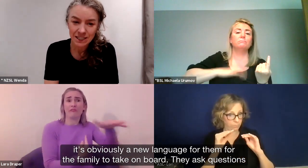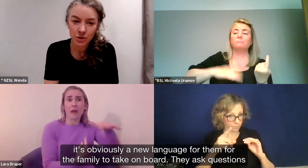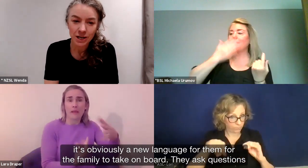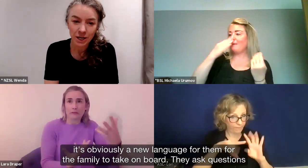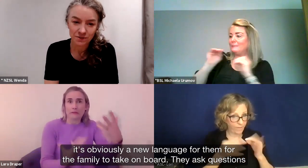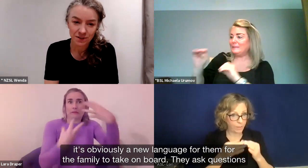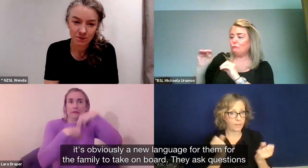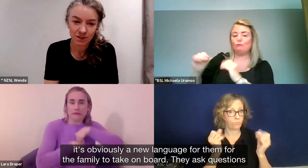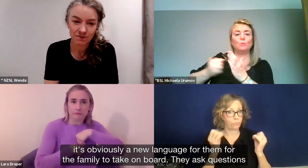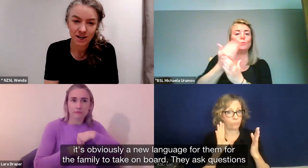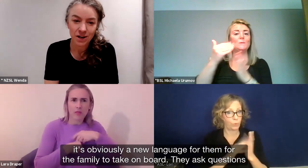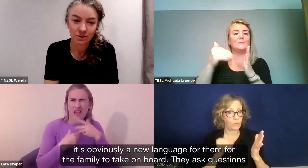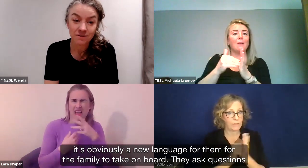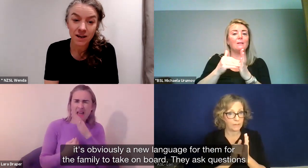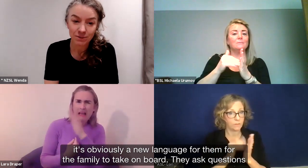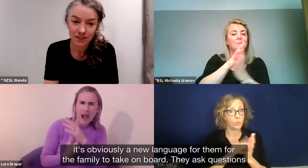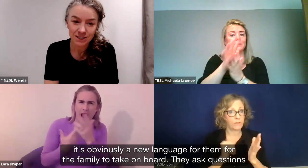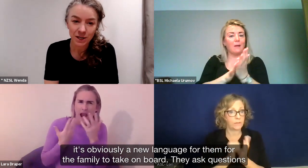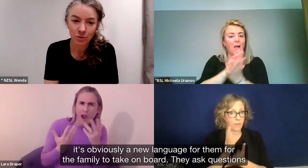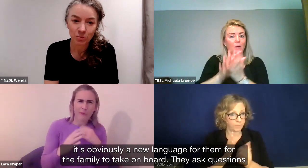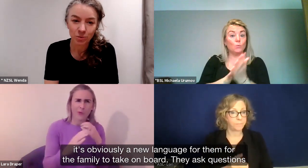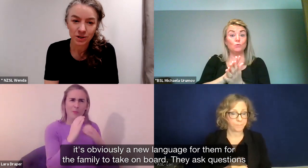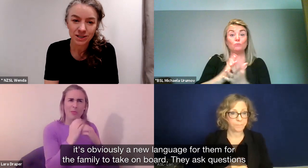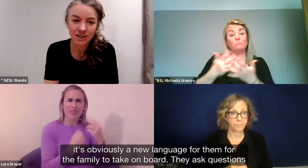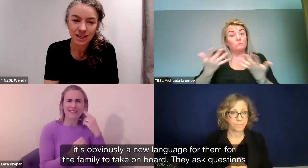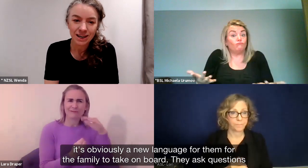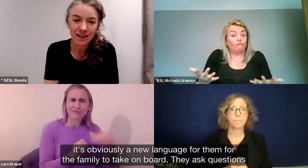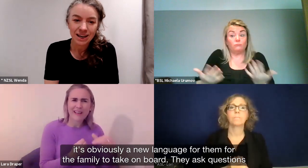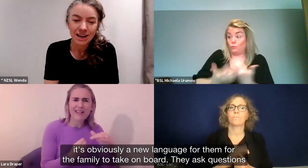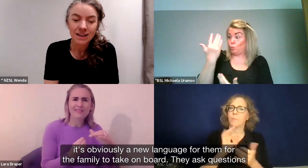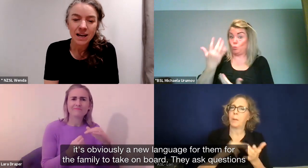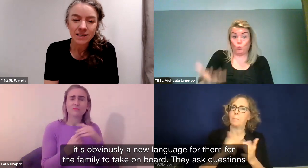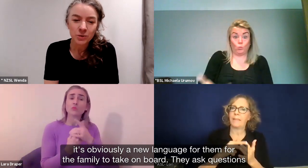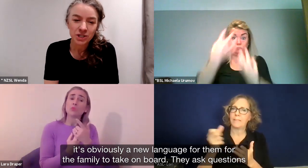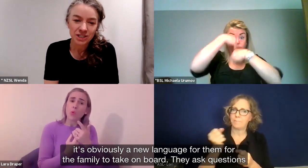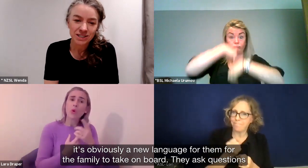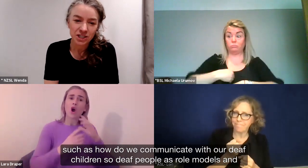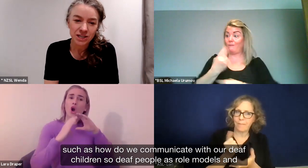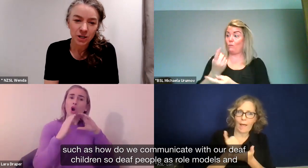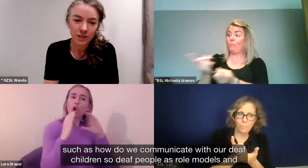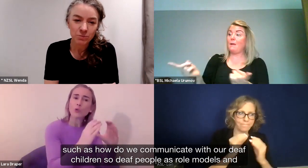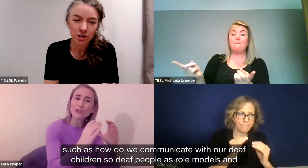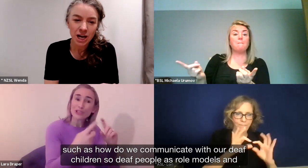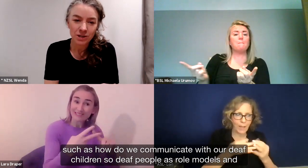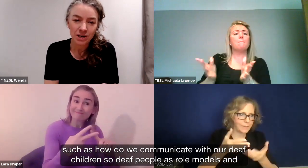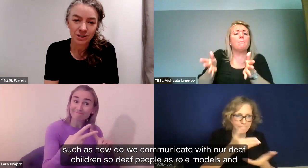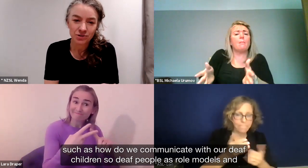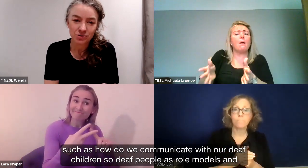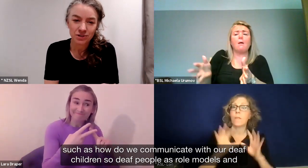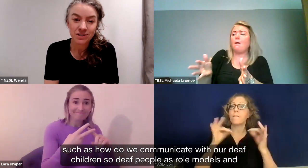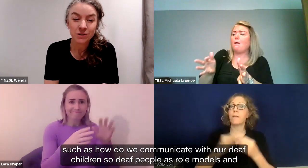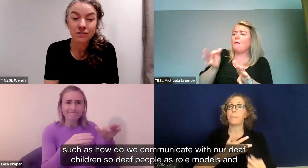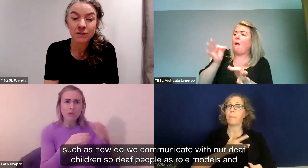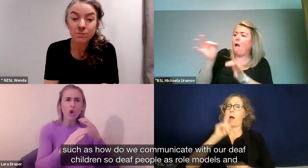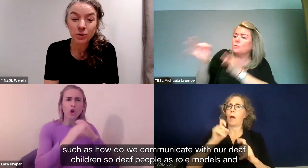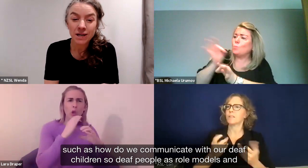obviously a new language for them in the whānau or the family to take on board. They ask questions such as how do we communicate with our deaf